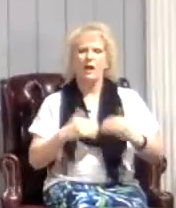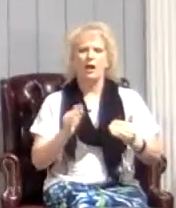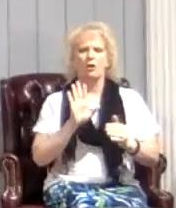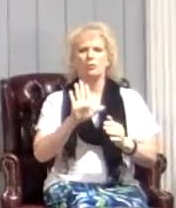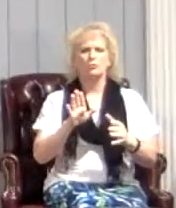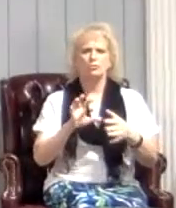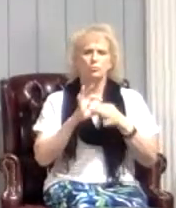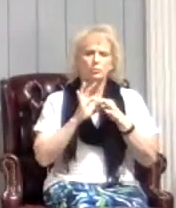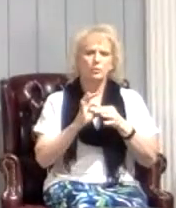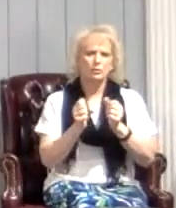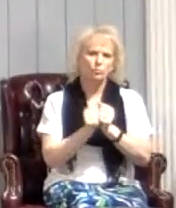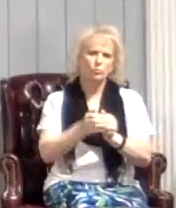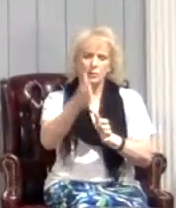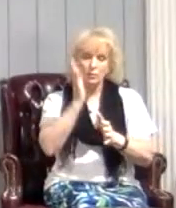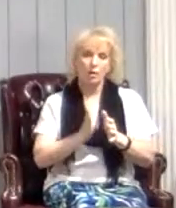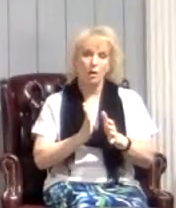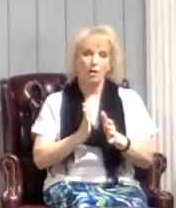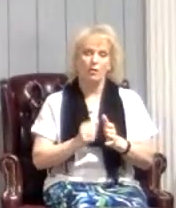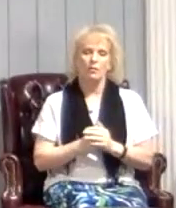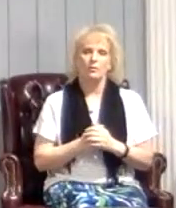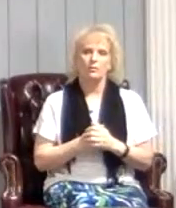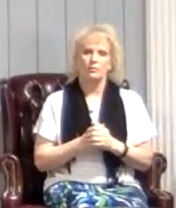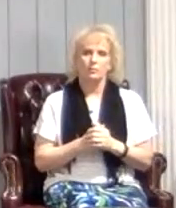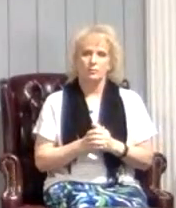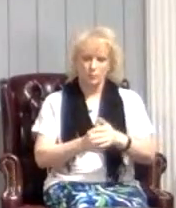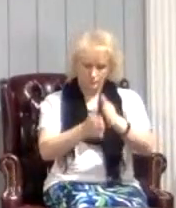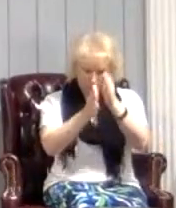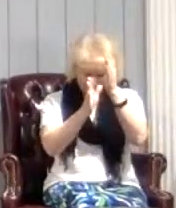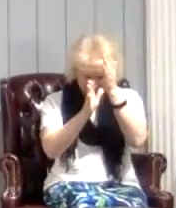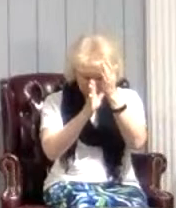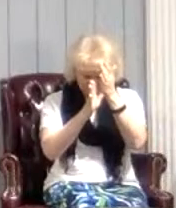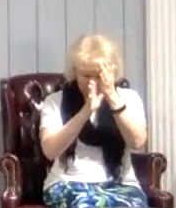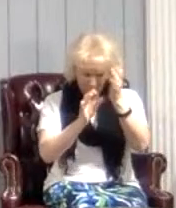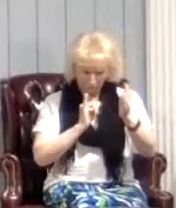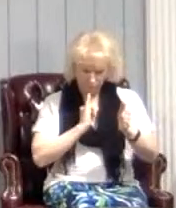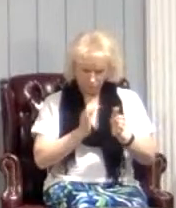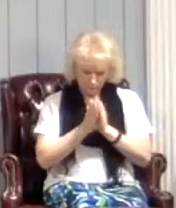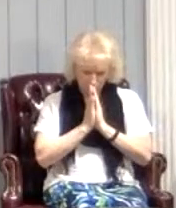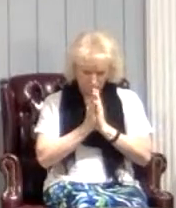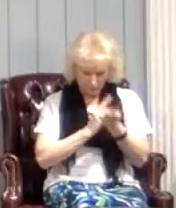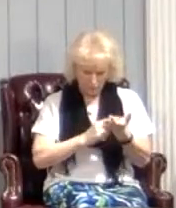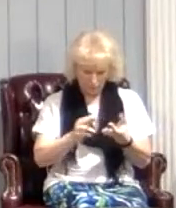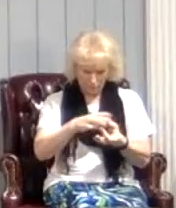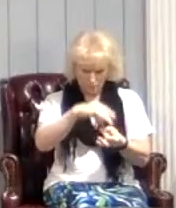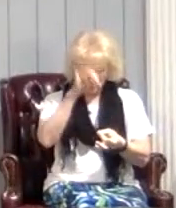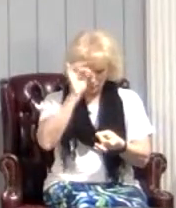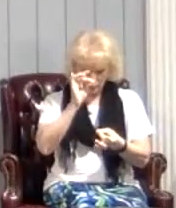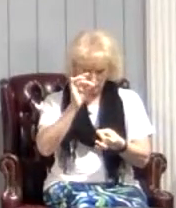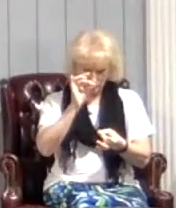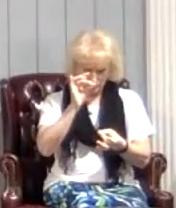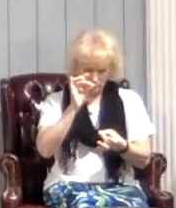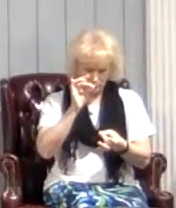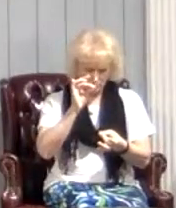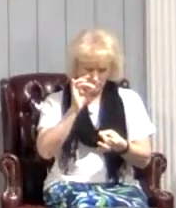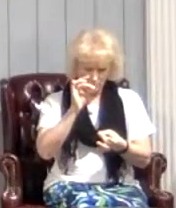relationship with God? Heavenly Father, I want to ask you now that your Holy Spirit will